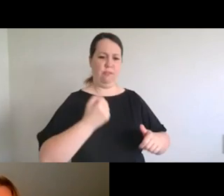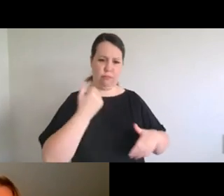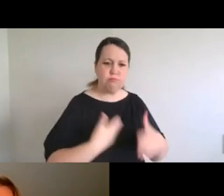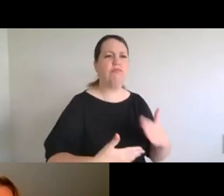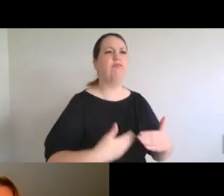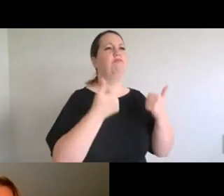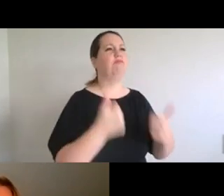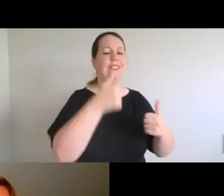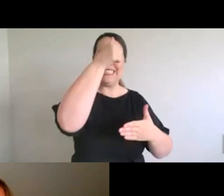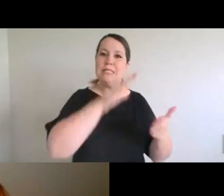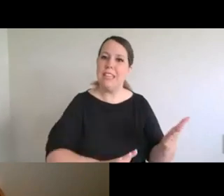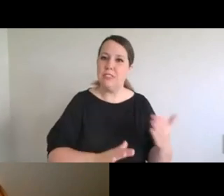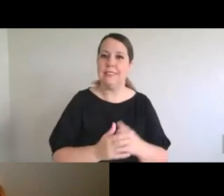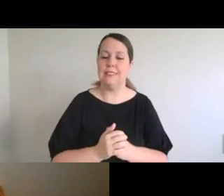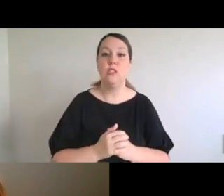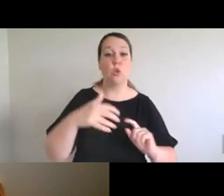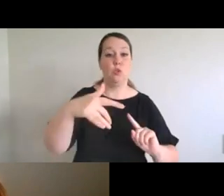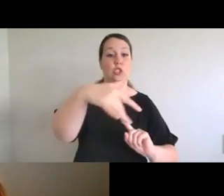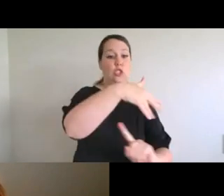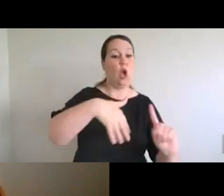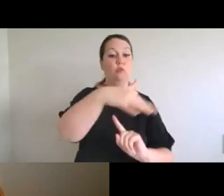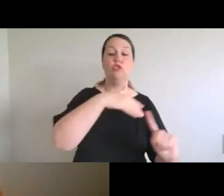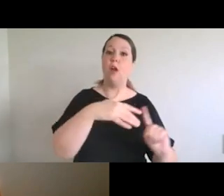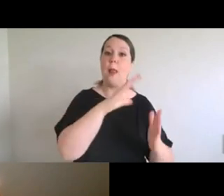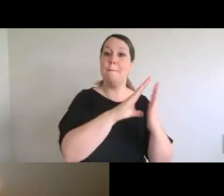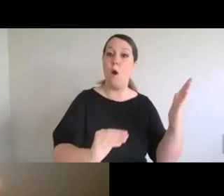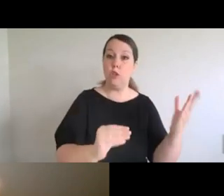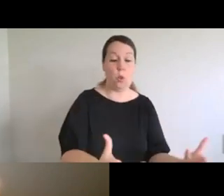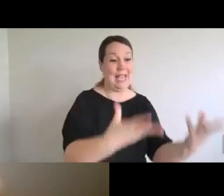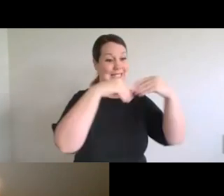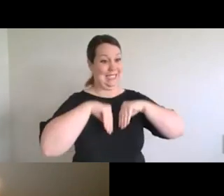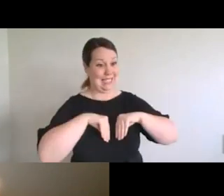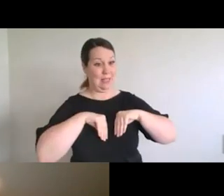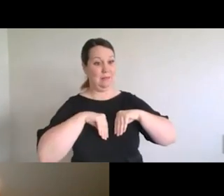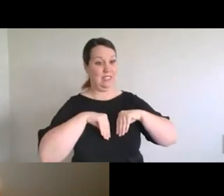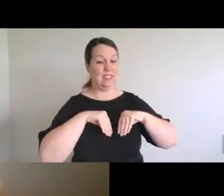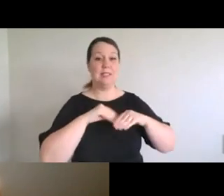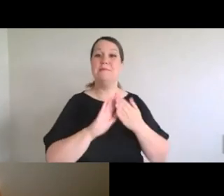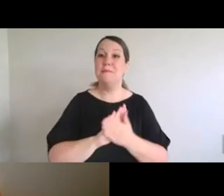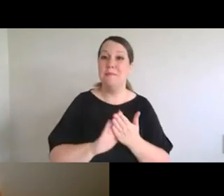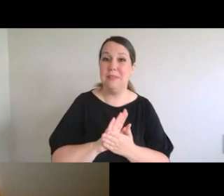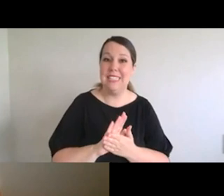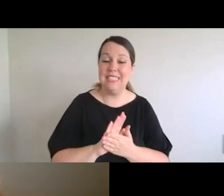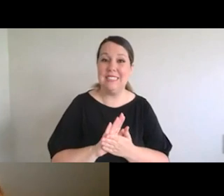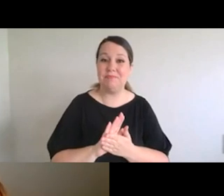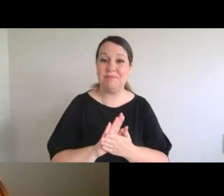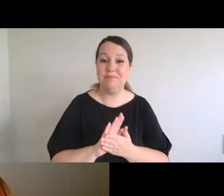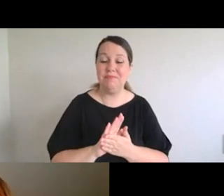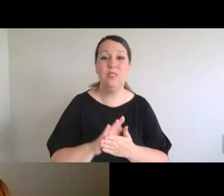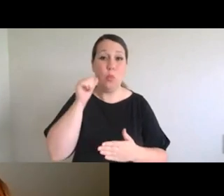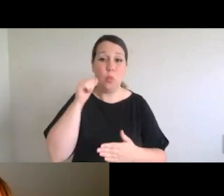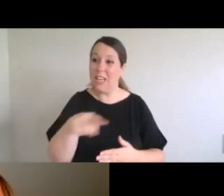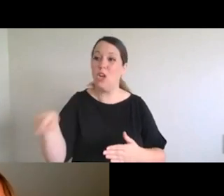we know that the problem is not in the disability. The problem is when we have an interaction with